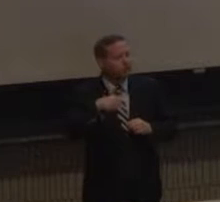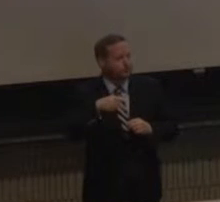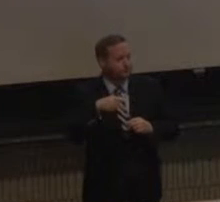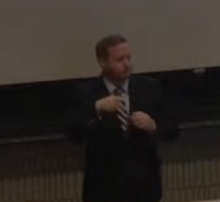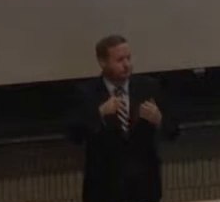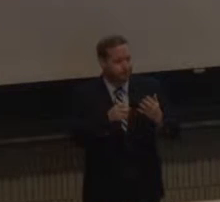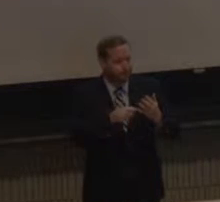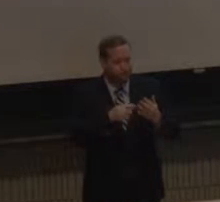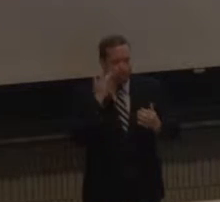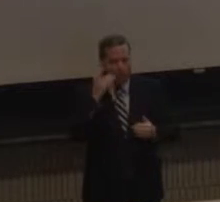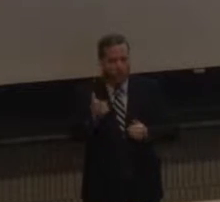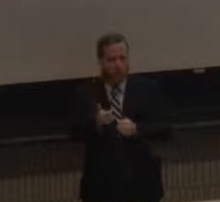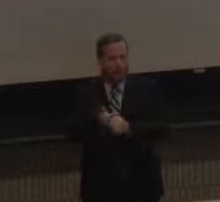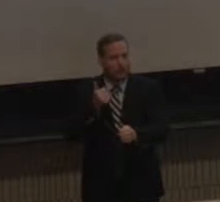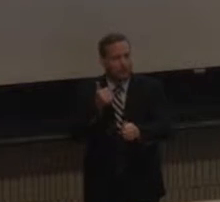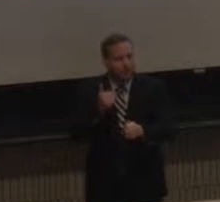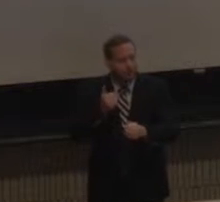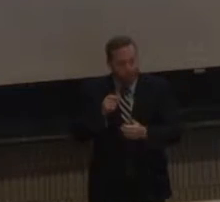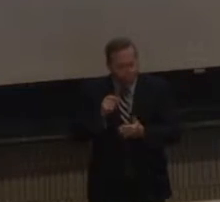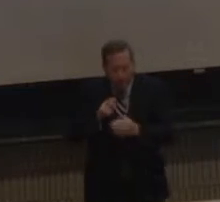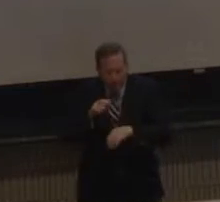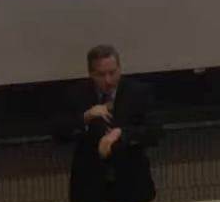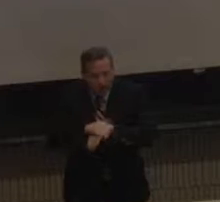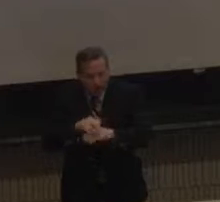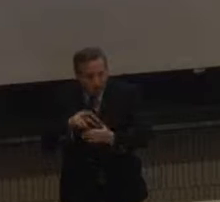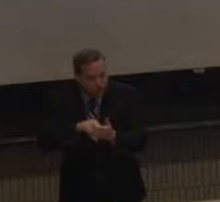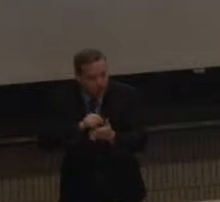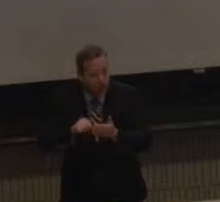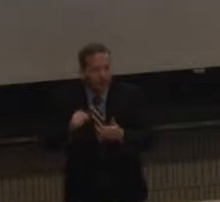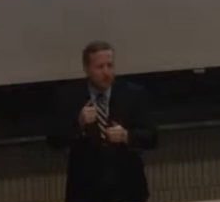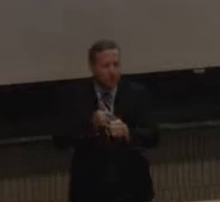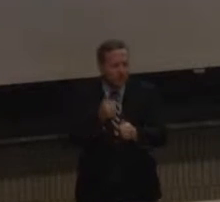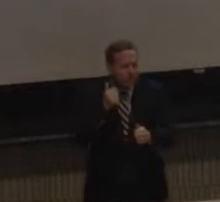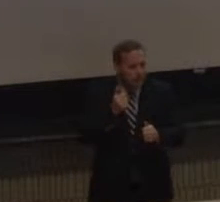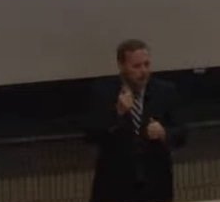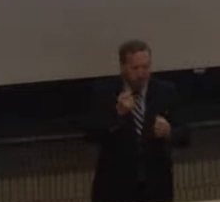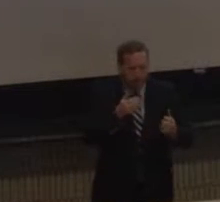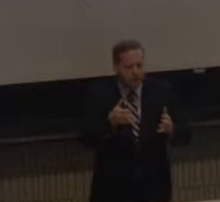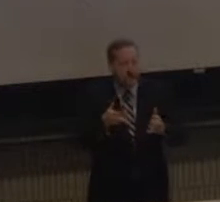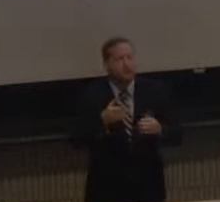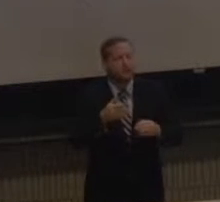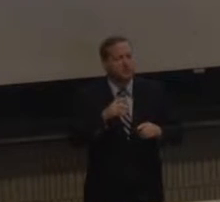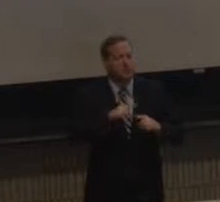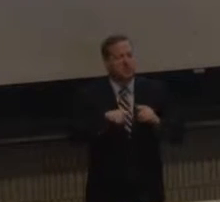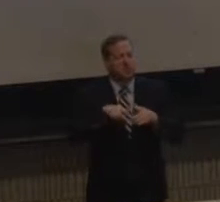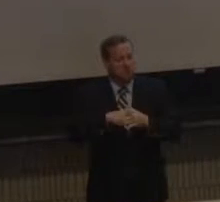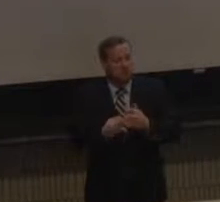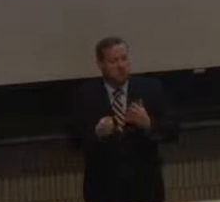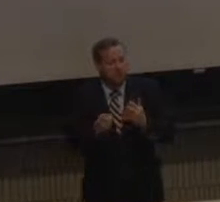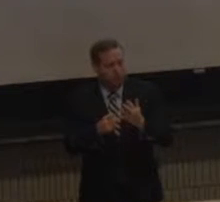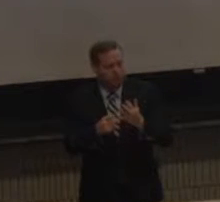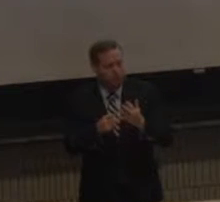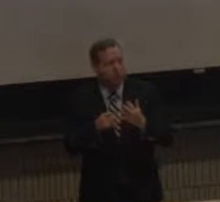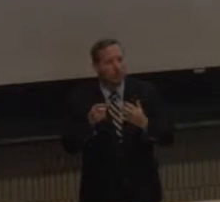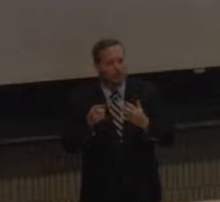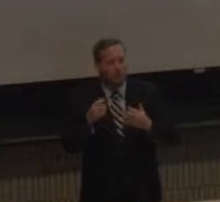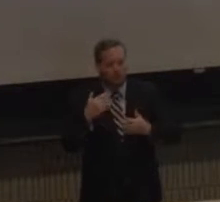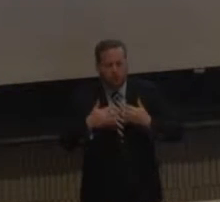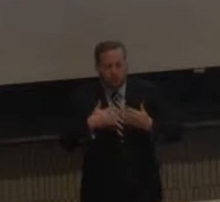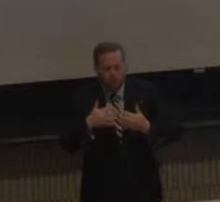to start with what they used to call the prep year, because he was behind, typically academically. So there was some